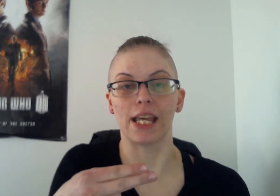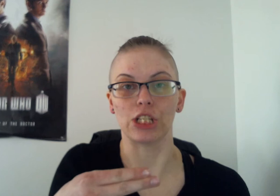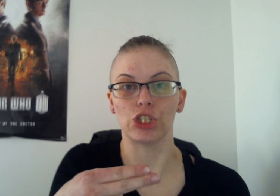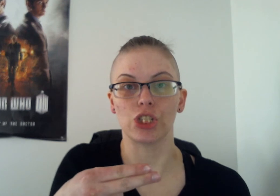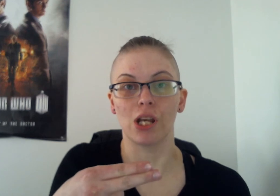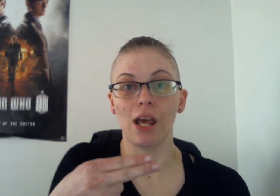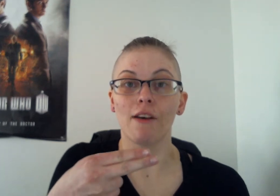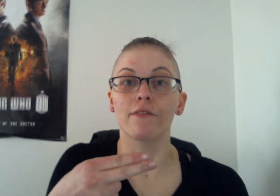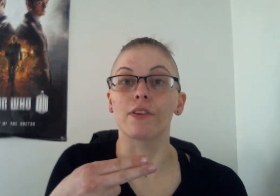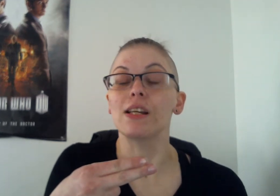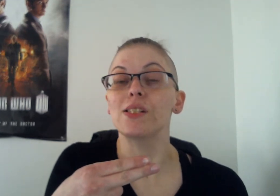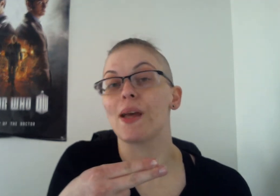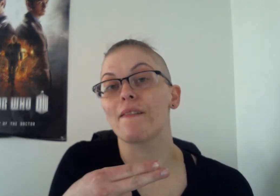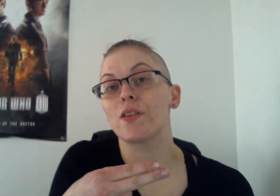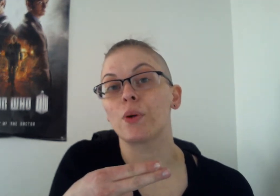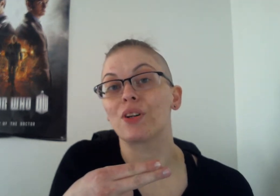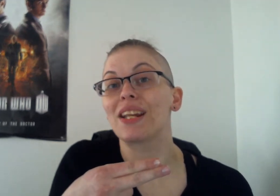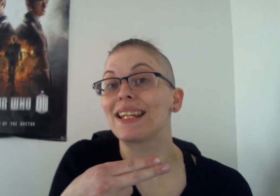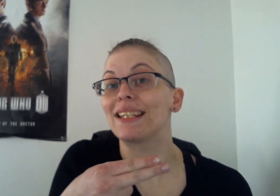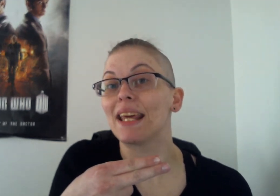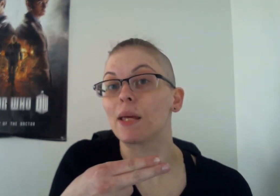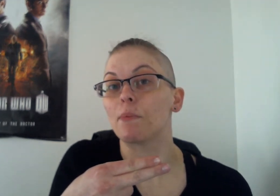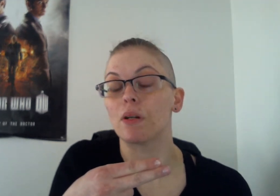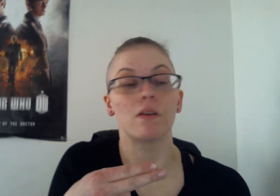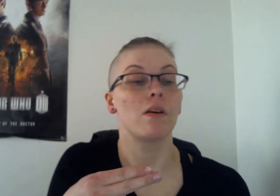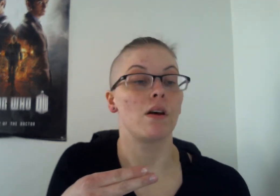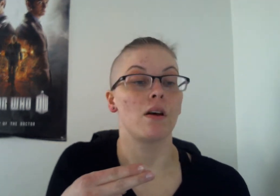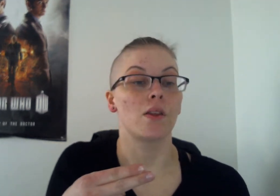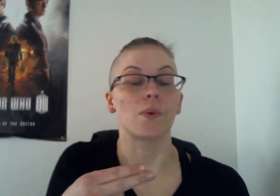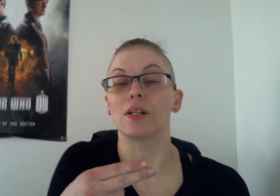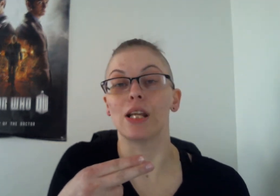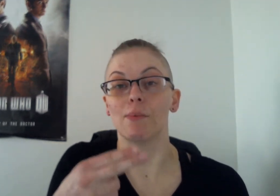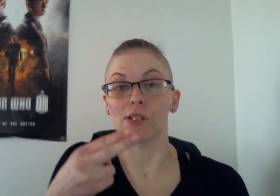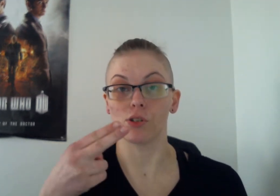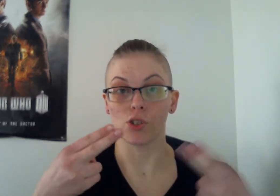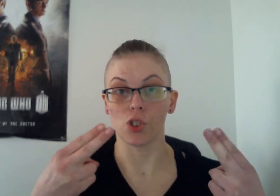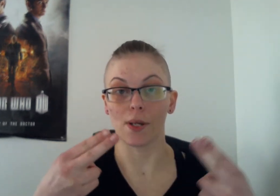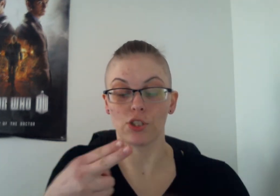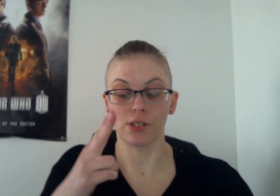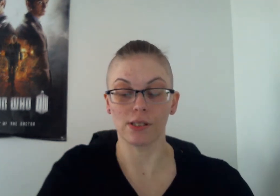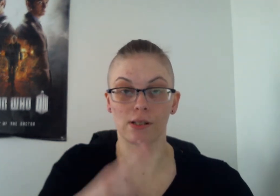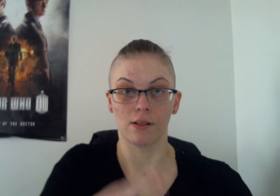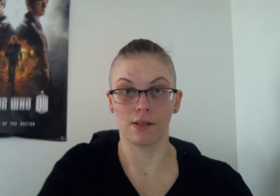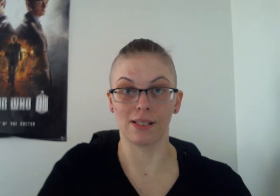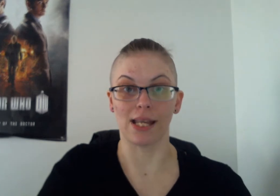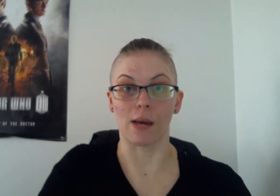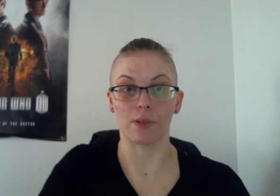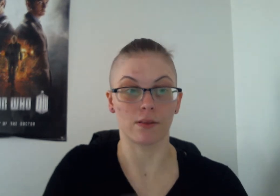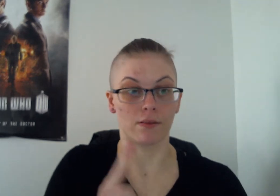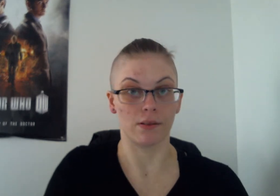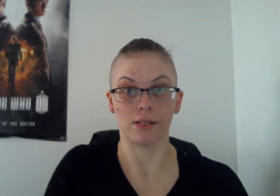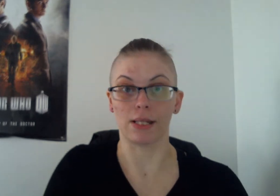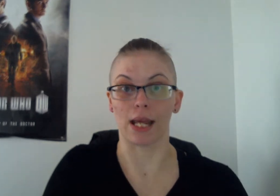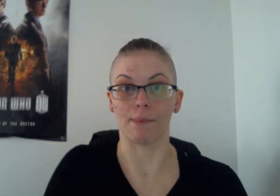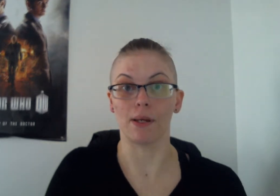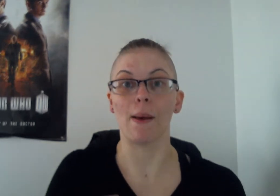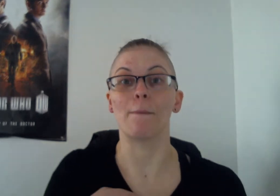H. For this, we have the word name. The word name is two H's, tapped. Name.